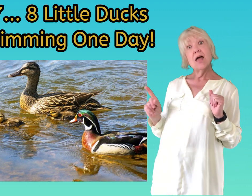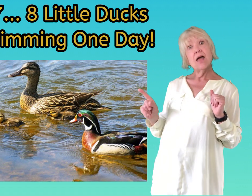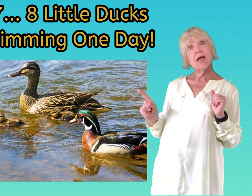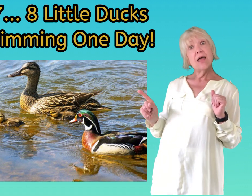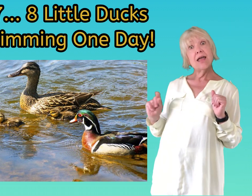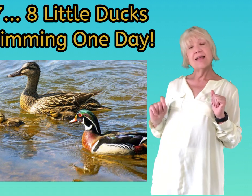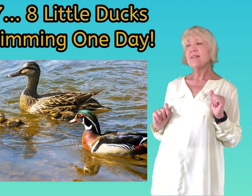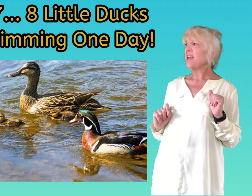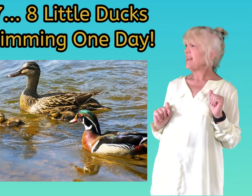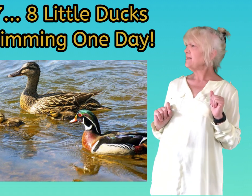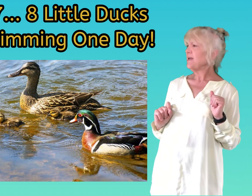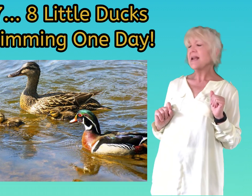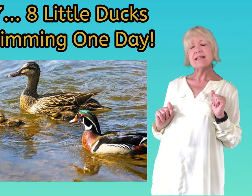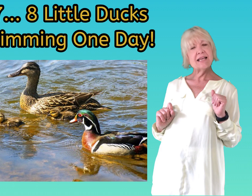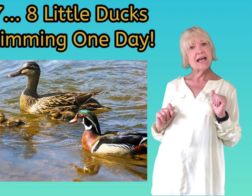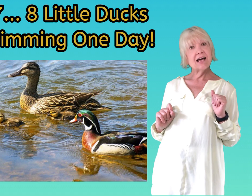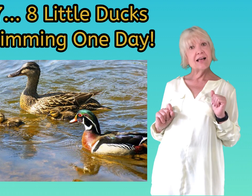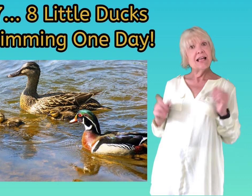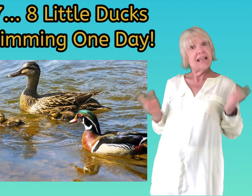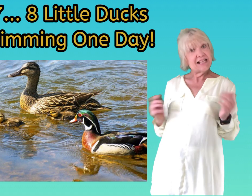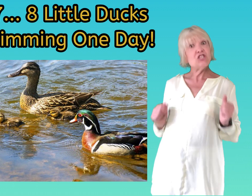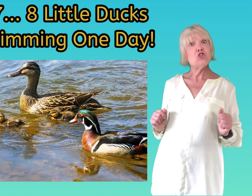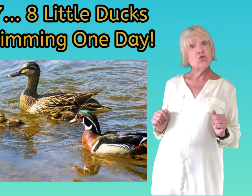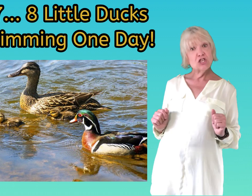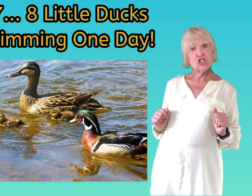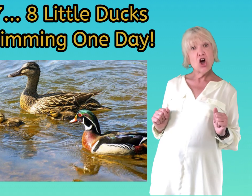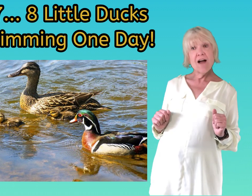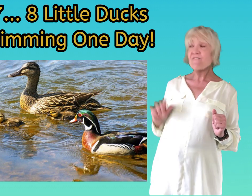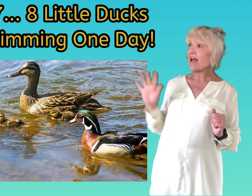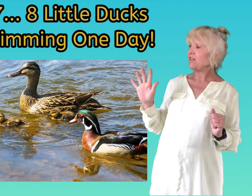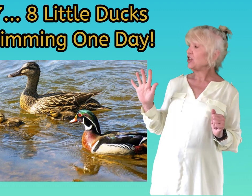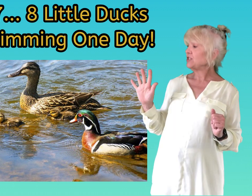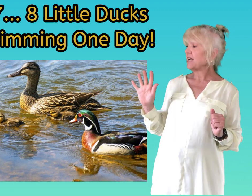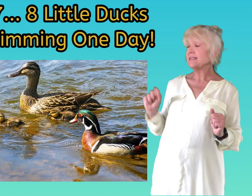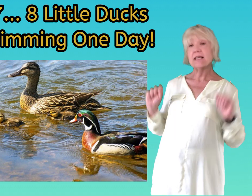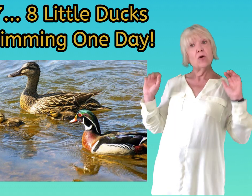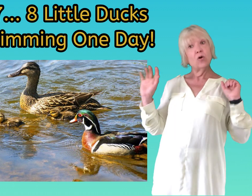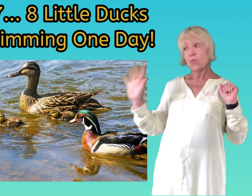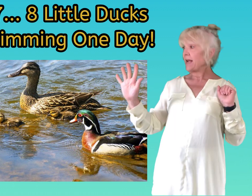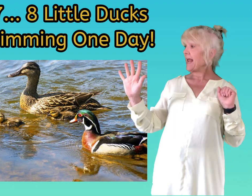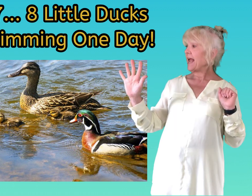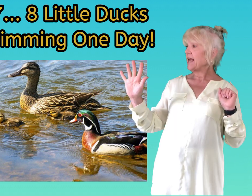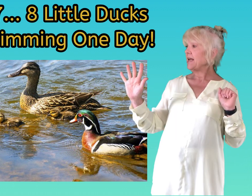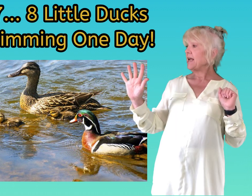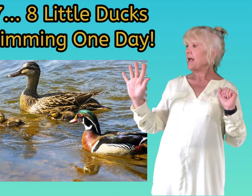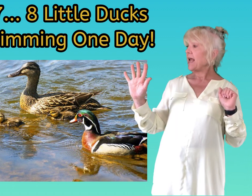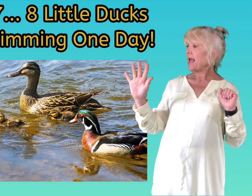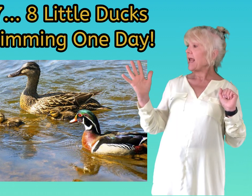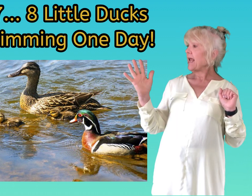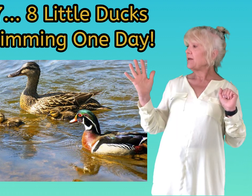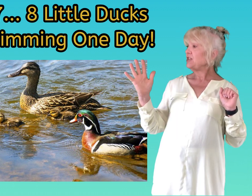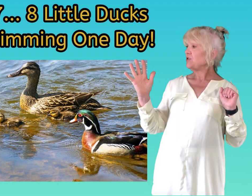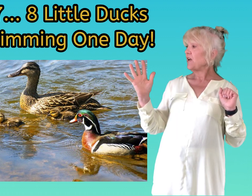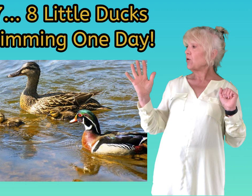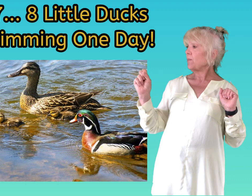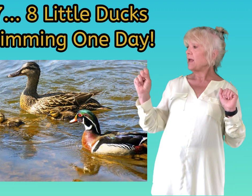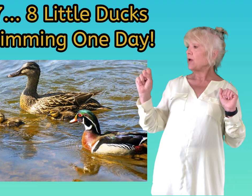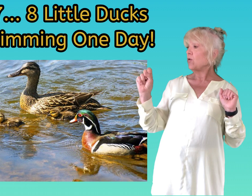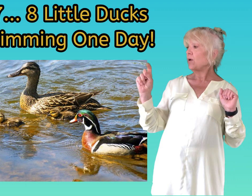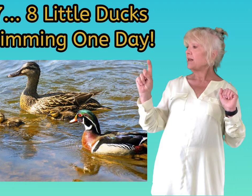Hey, that gives me an idea. Let's do the song Five Little Ducks. Hold up one hand and each finger will be one of